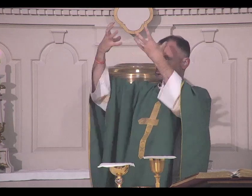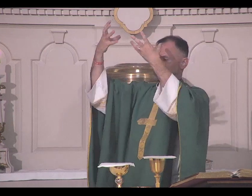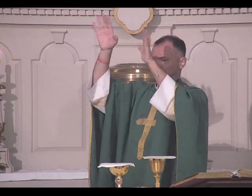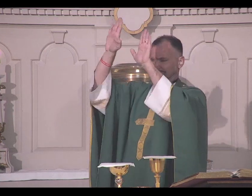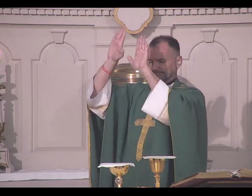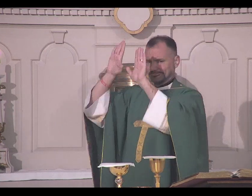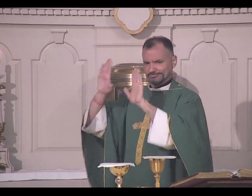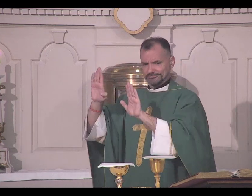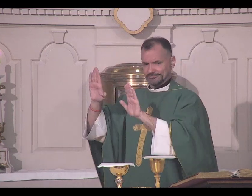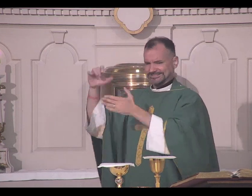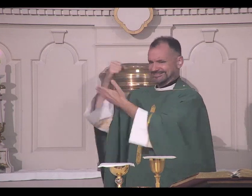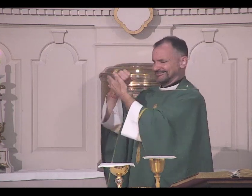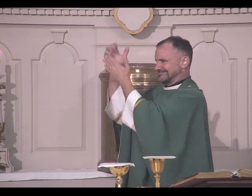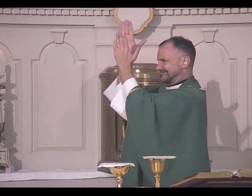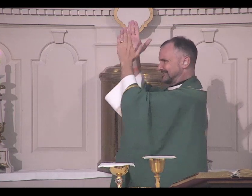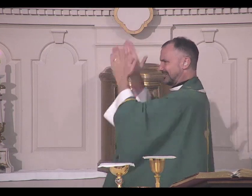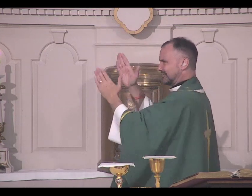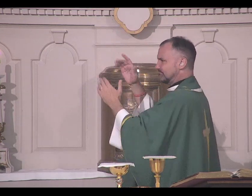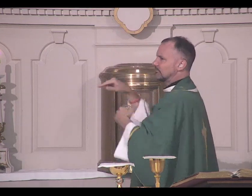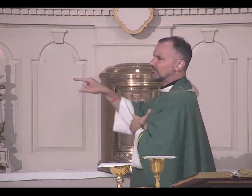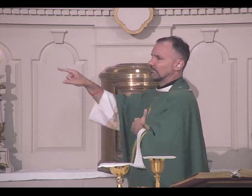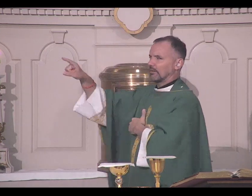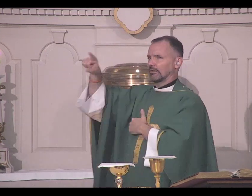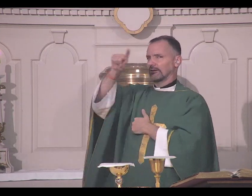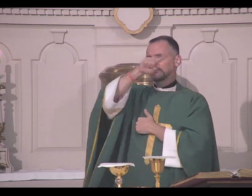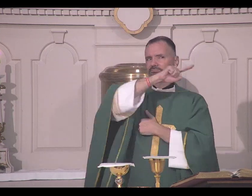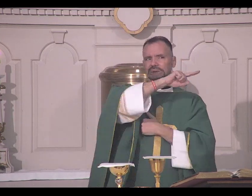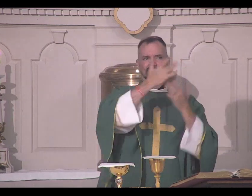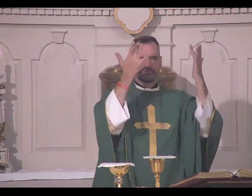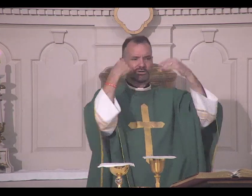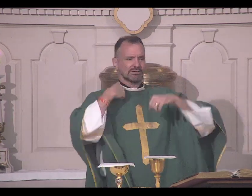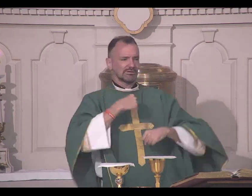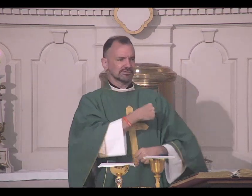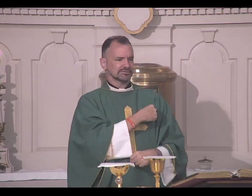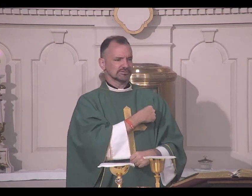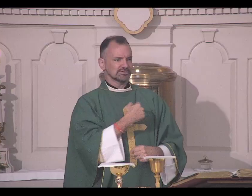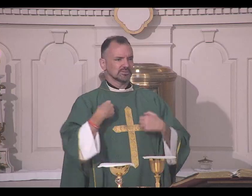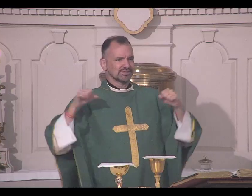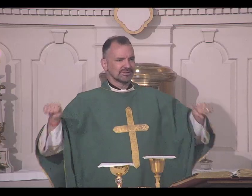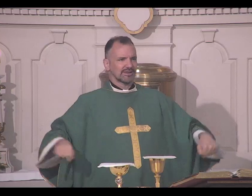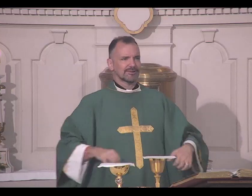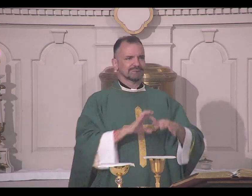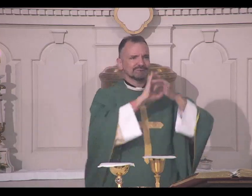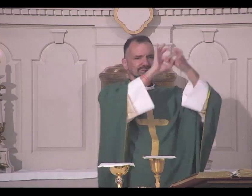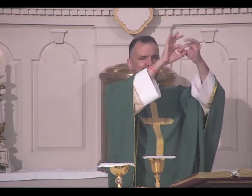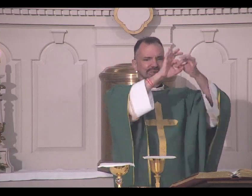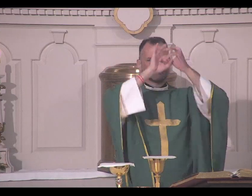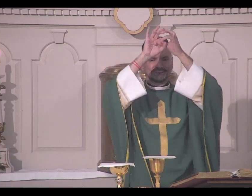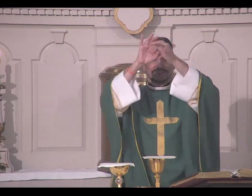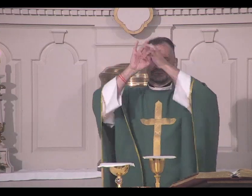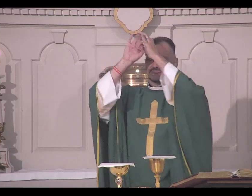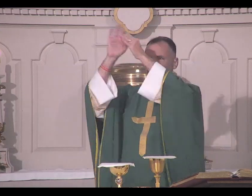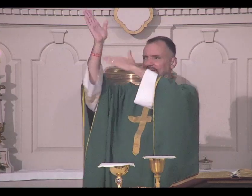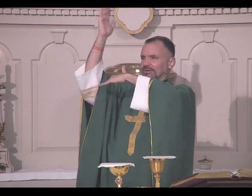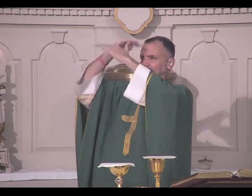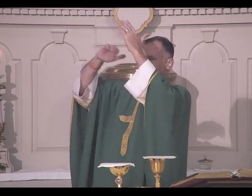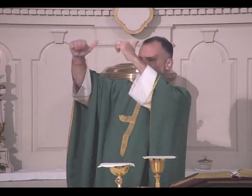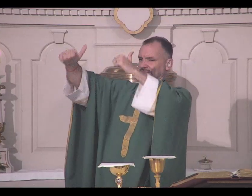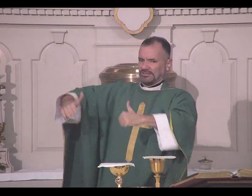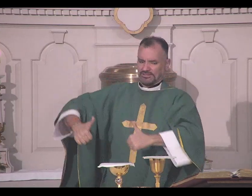the saints who have pleased you throughout the ages, we may merit to be co-heirs to eternal